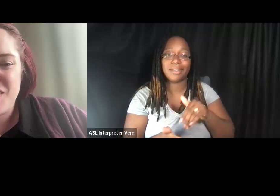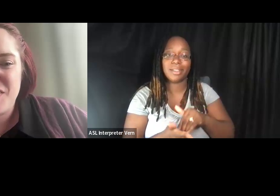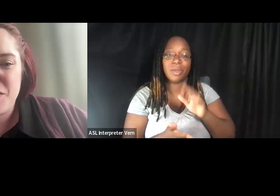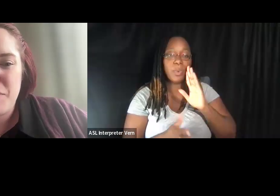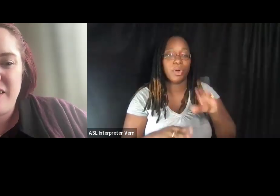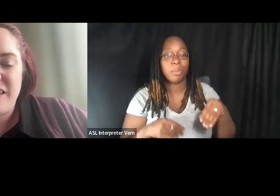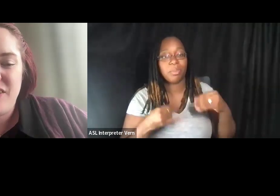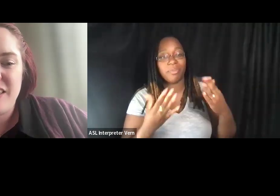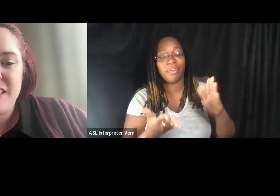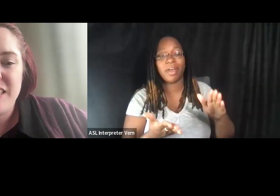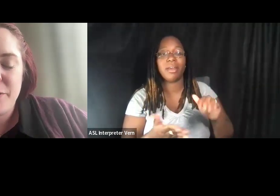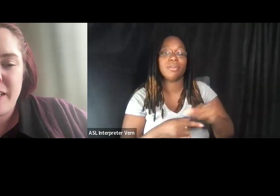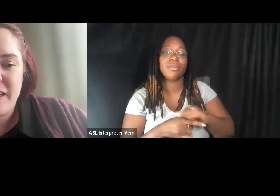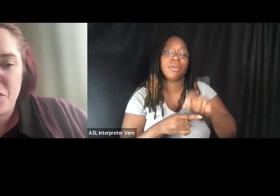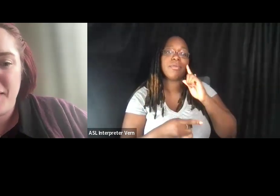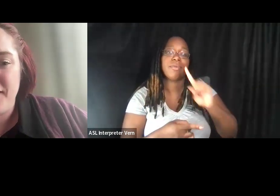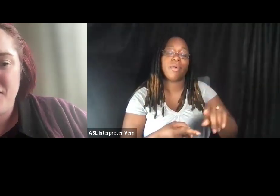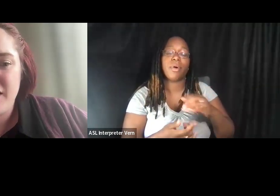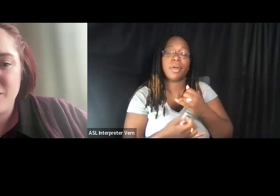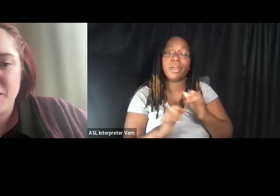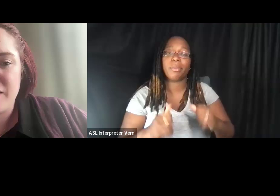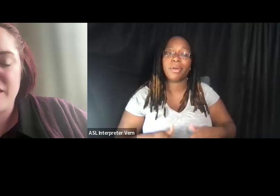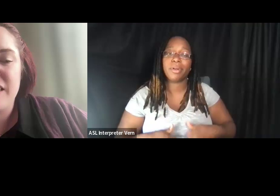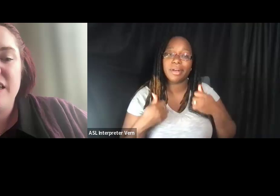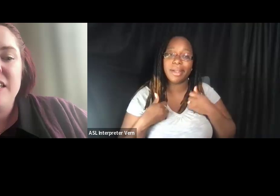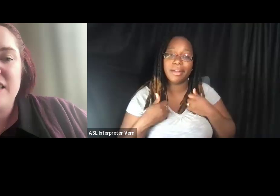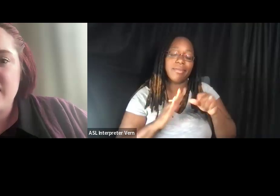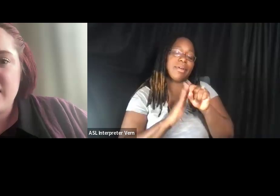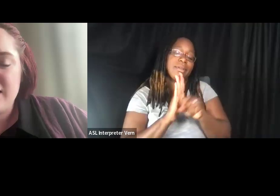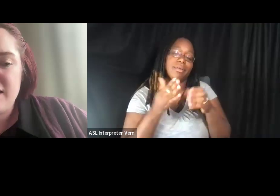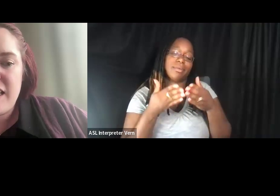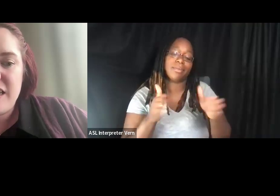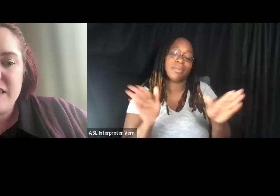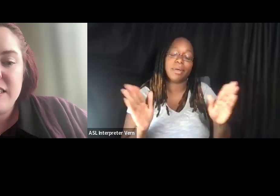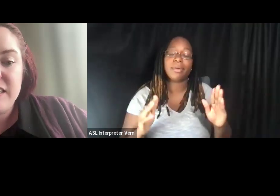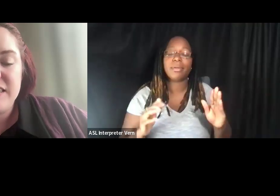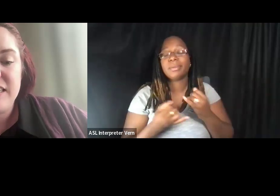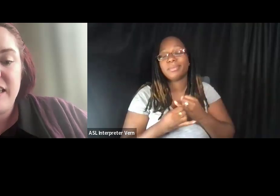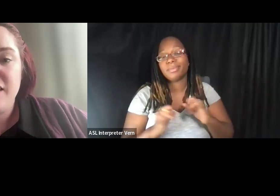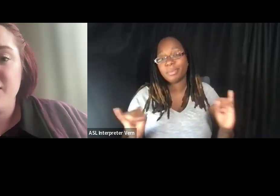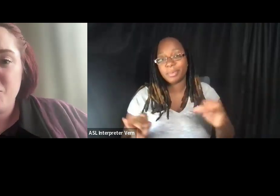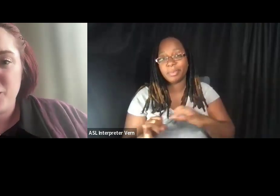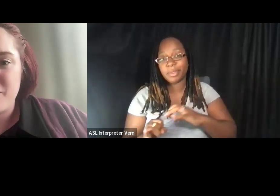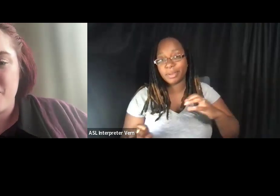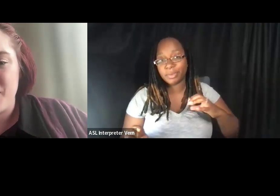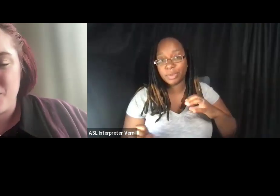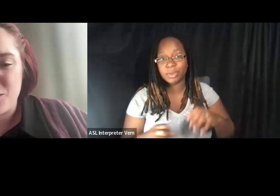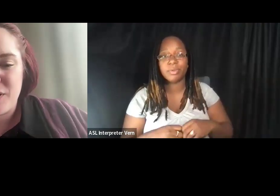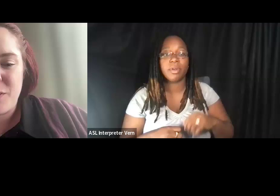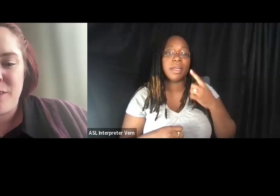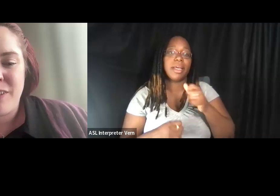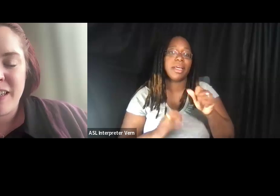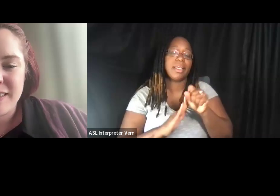to centers for independent living, statewide independent living councils, designated state entities, and board members,